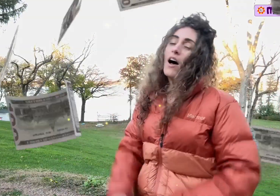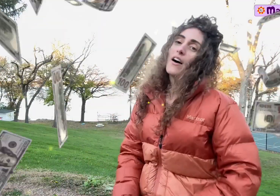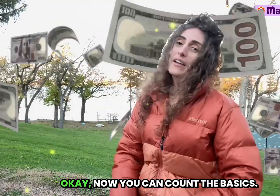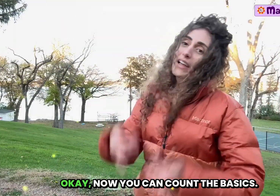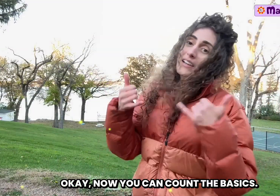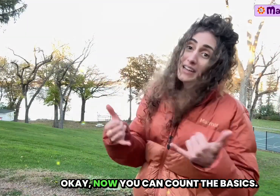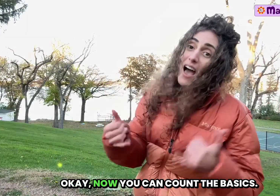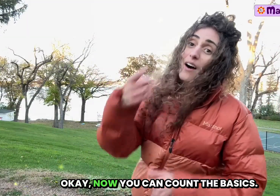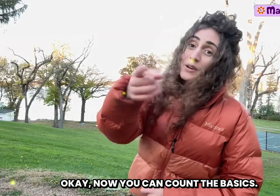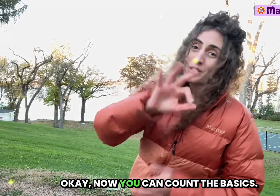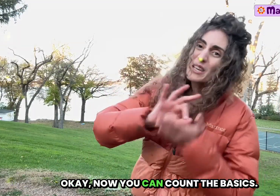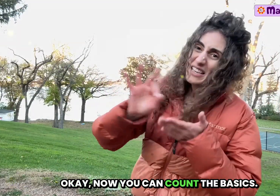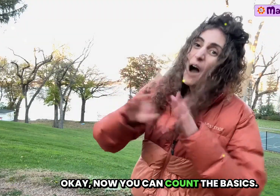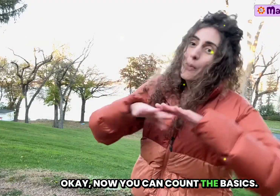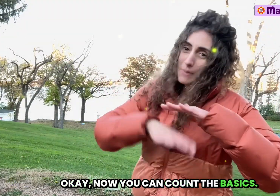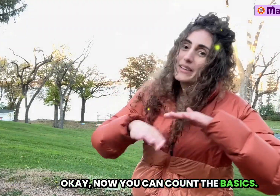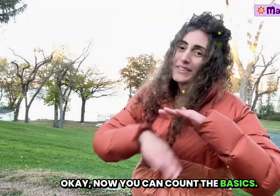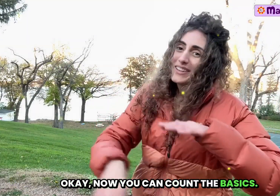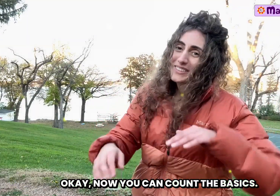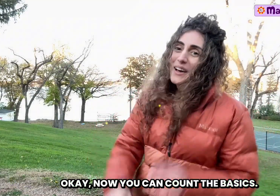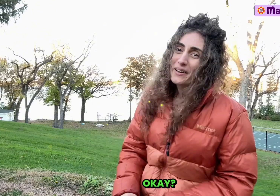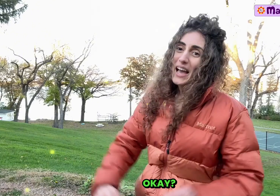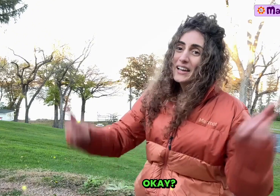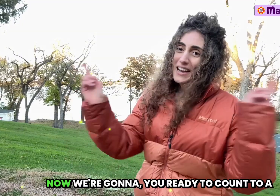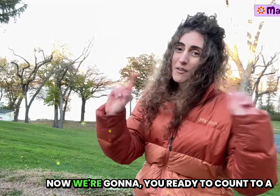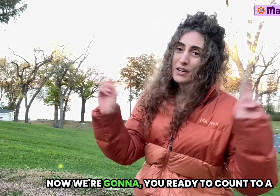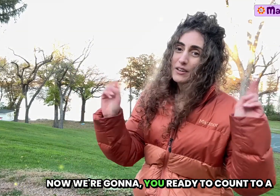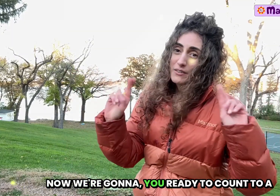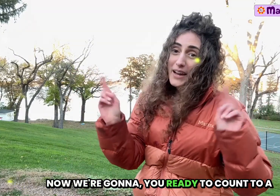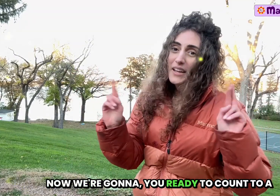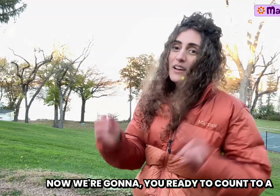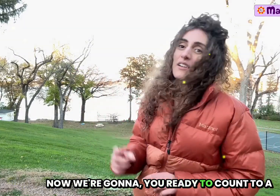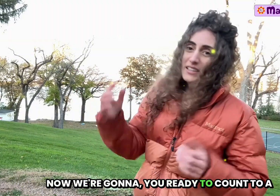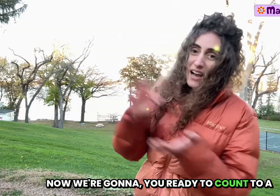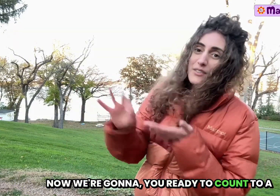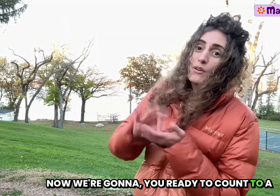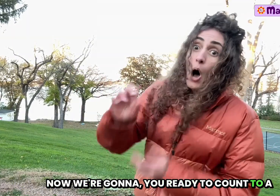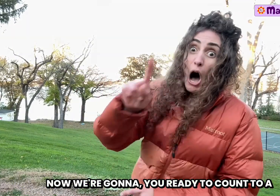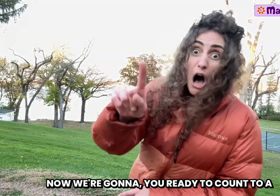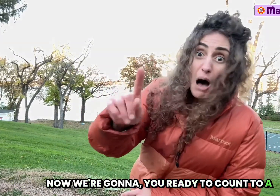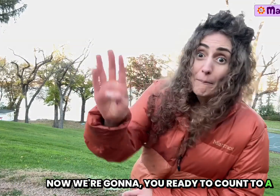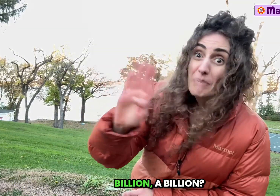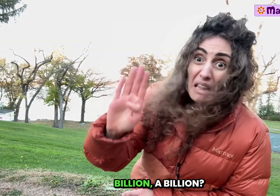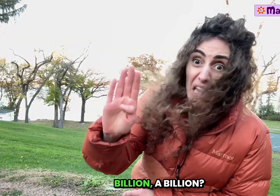Okay, now you can count the basics. Okay, now we're going to, you ready? To count to a billion,